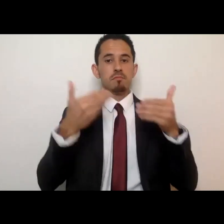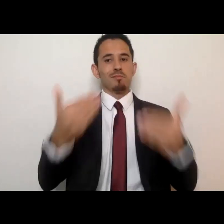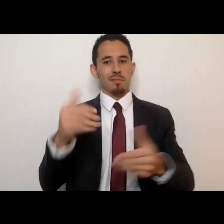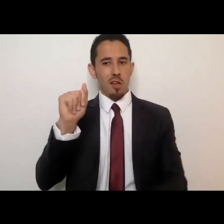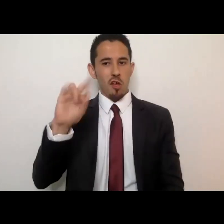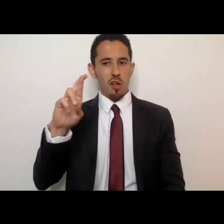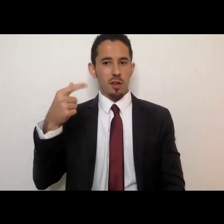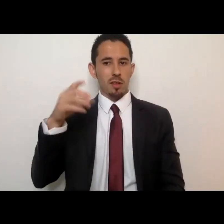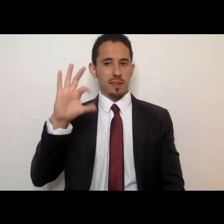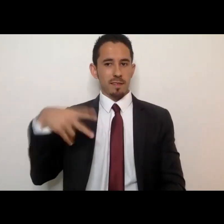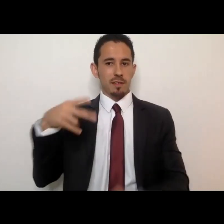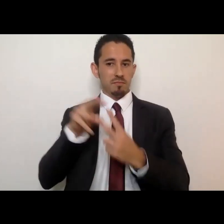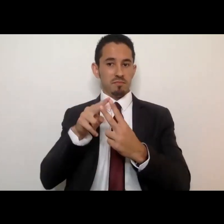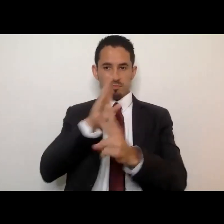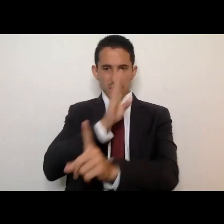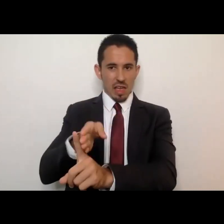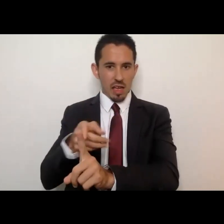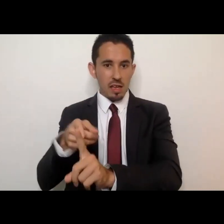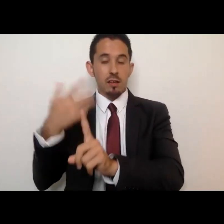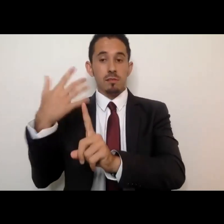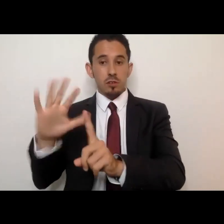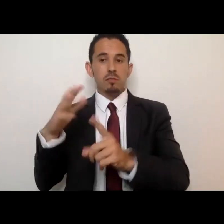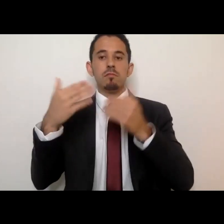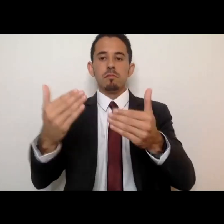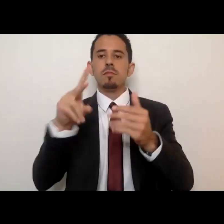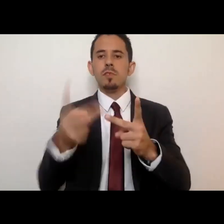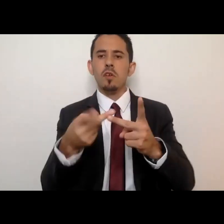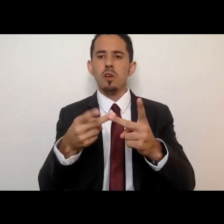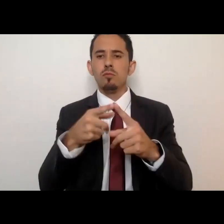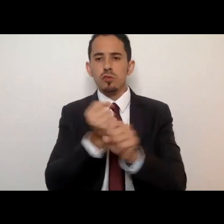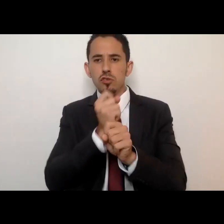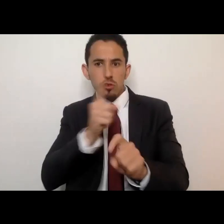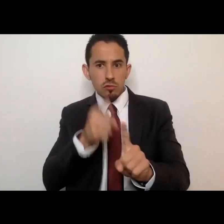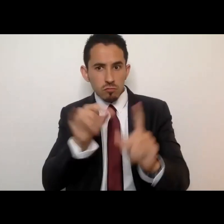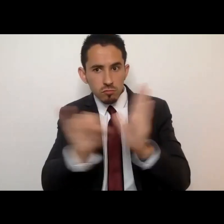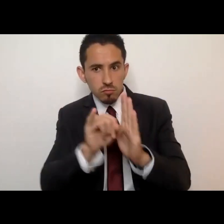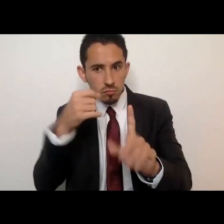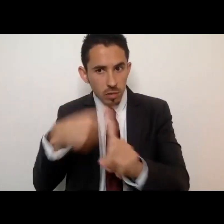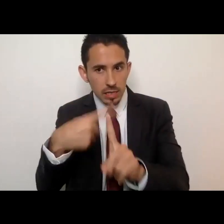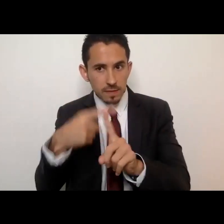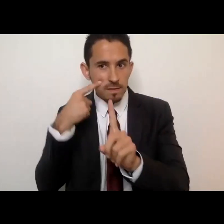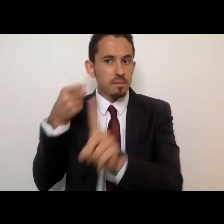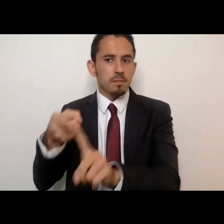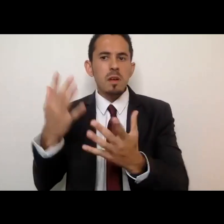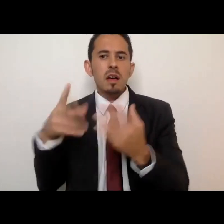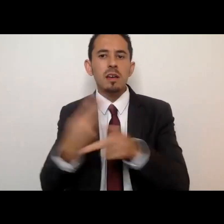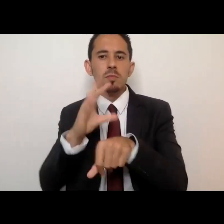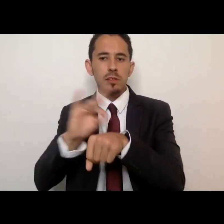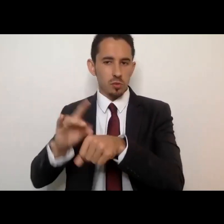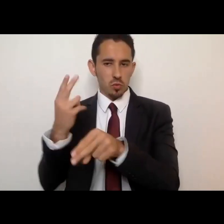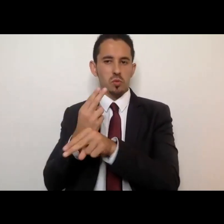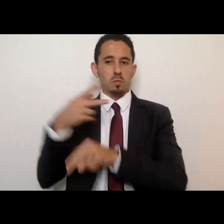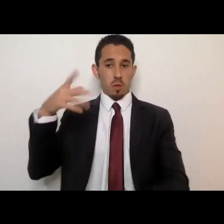So along with a record of symptoms, AIR or GCFP can detect a tick-borne disease directly to make sure it's